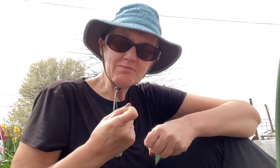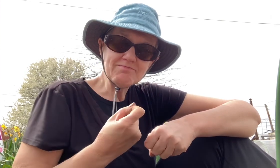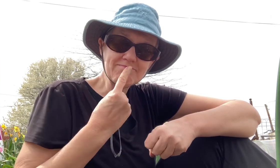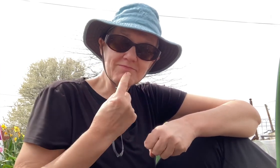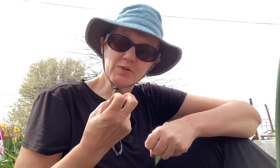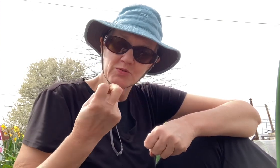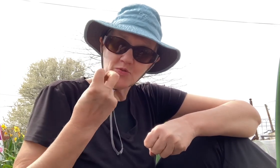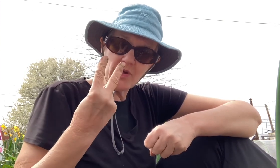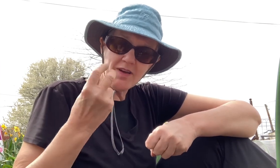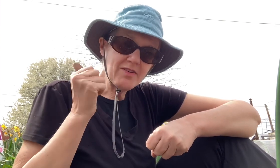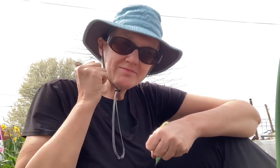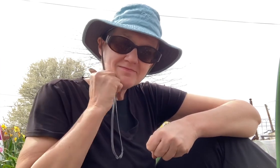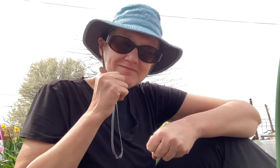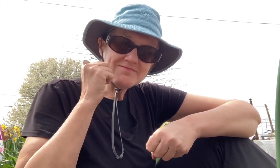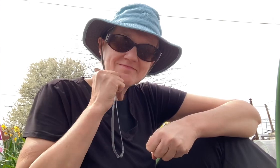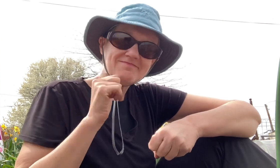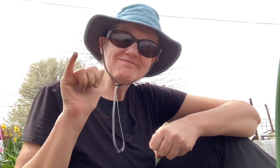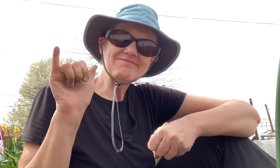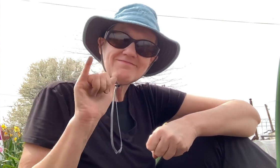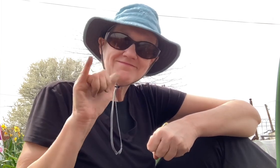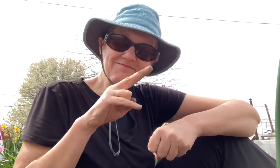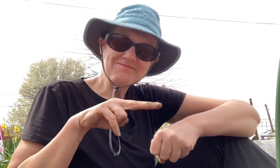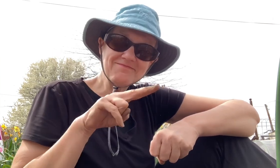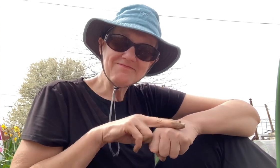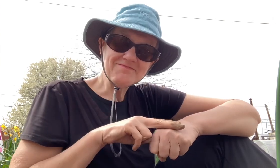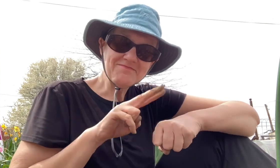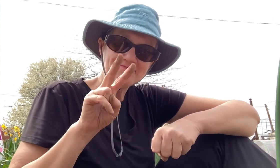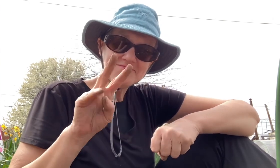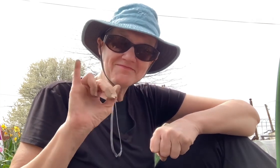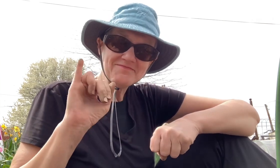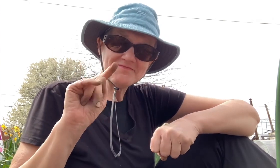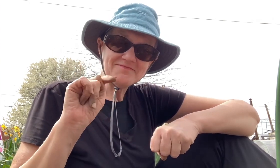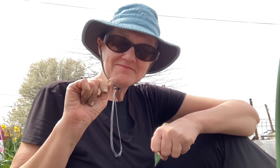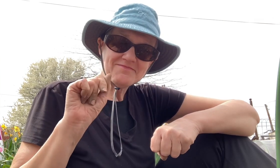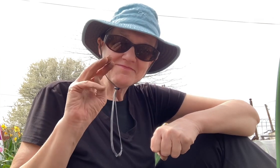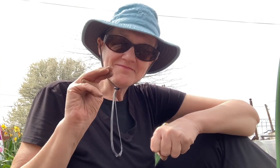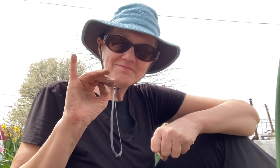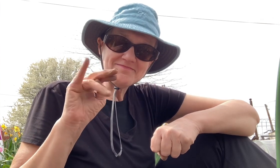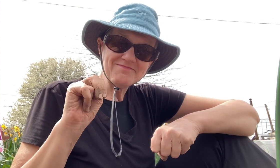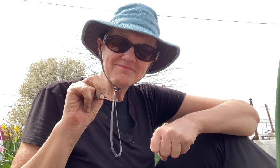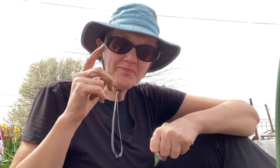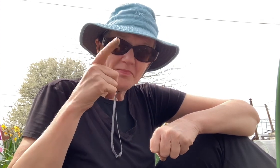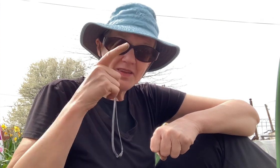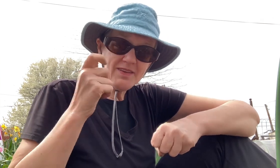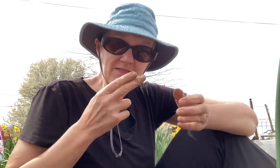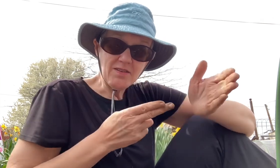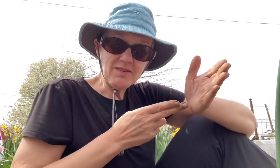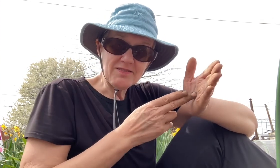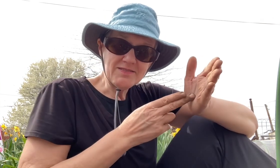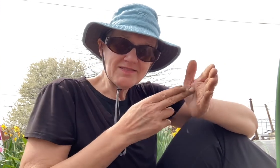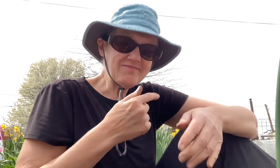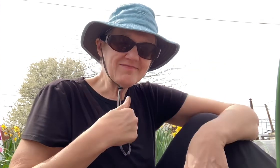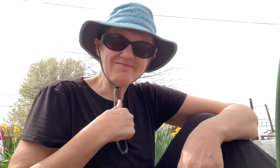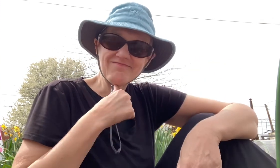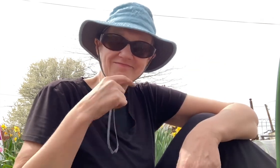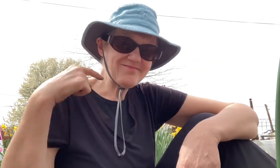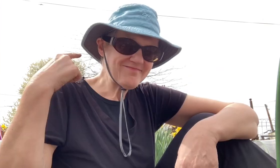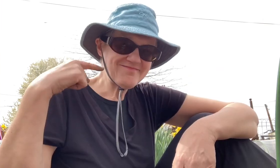gelatin capsules. I take 12 every day. It's like my natural vitamins, because honestly, I'm not